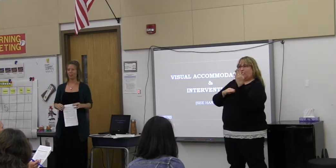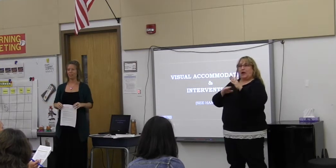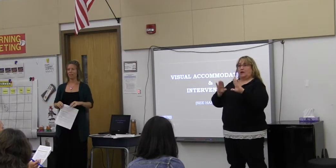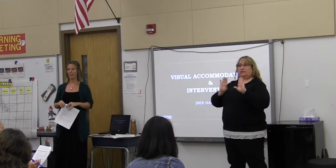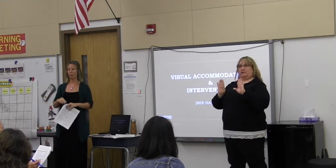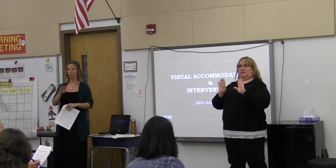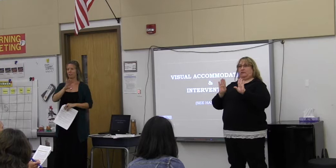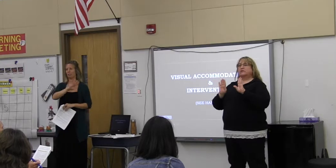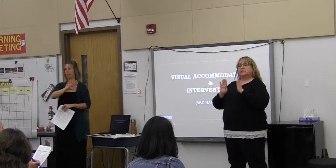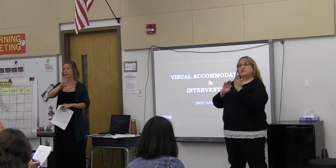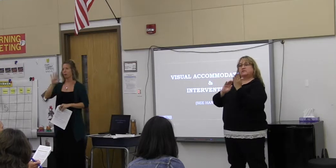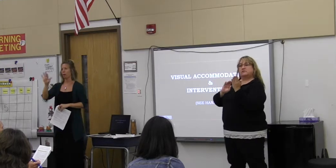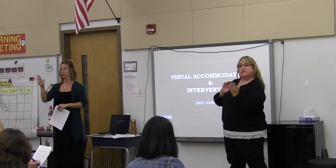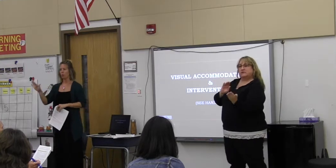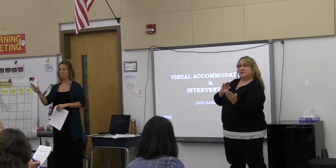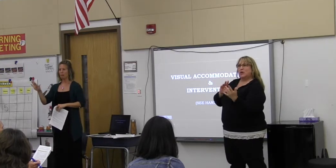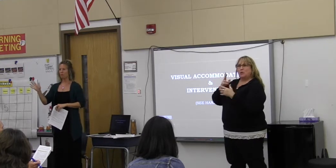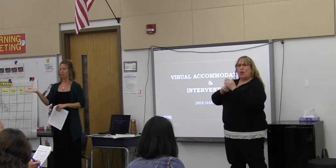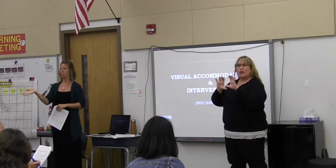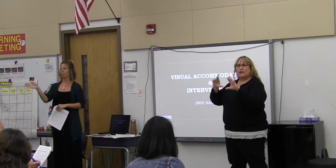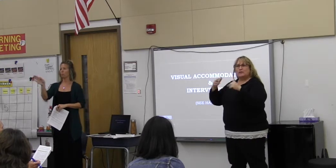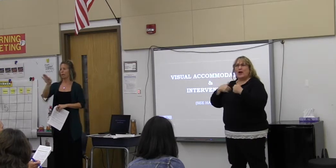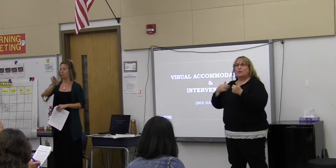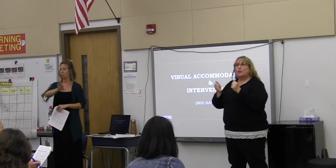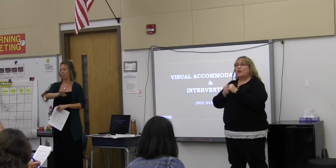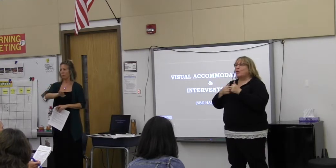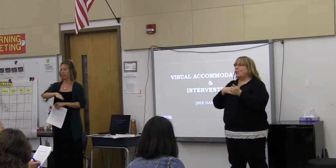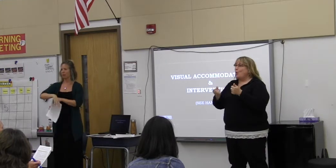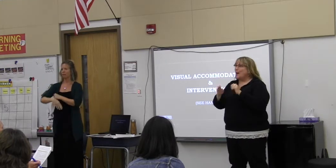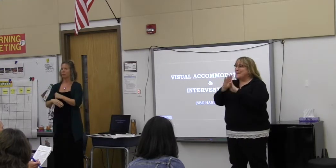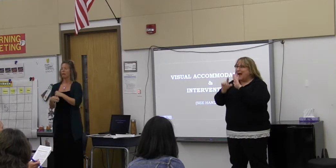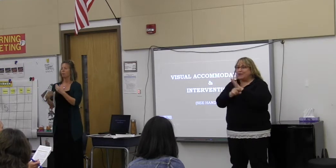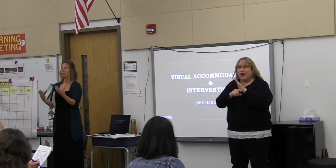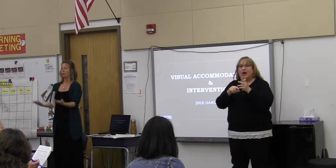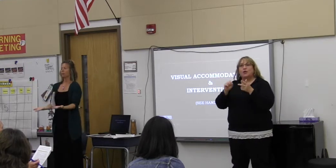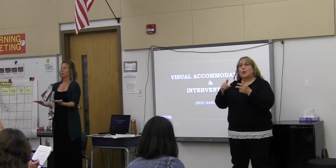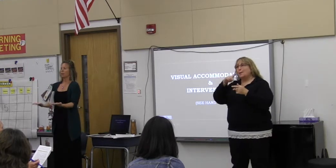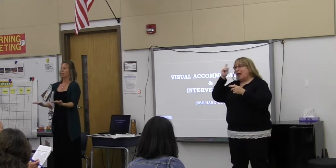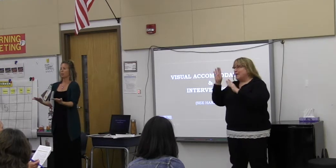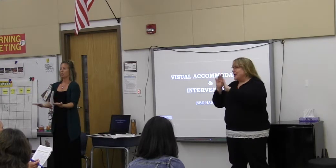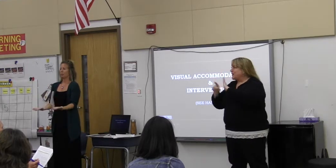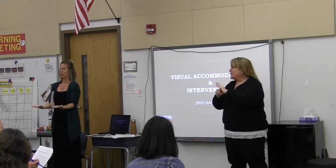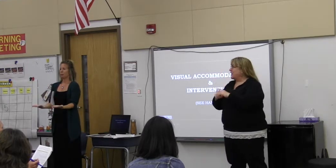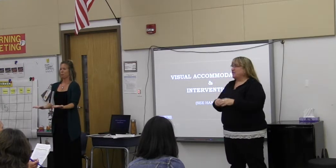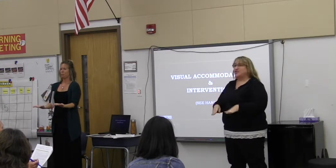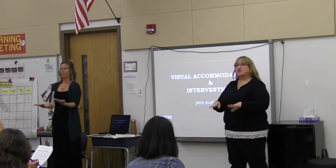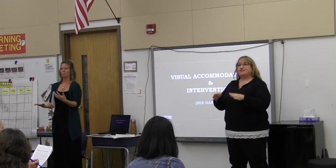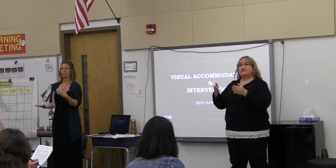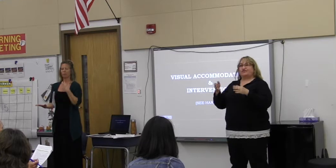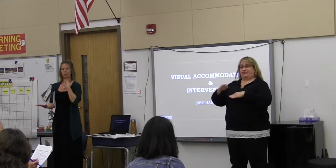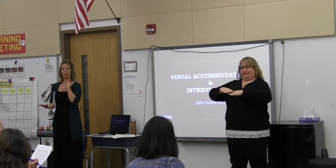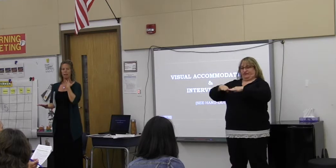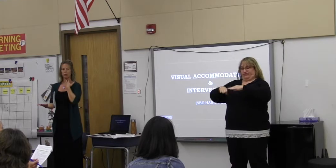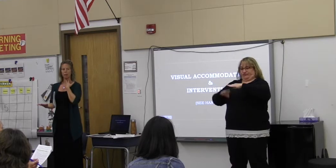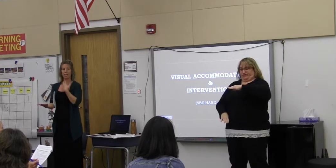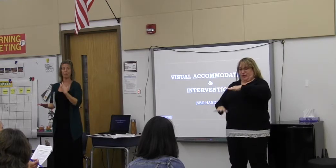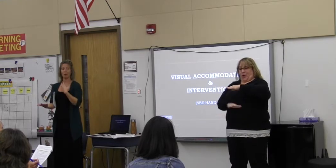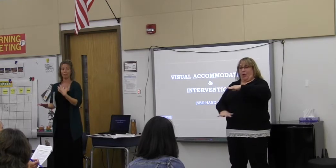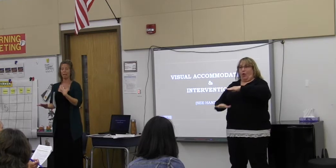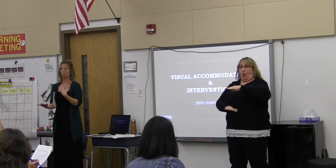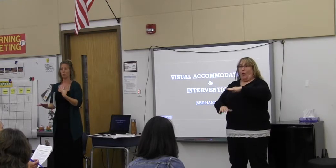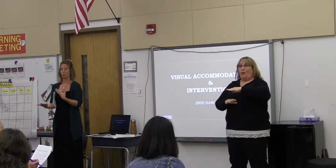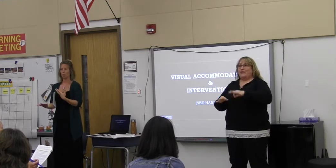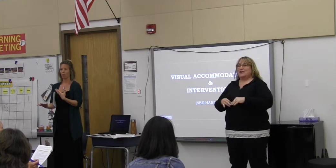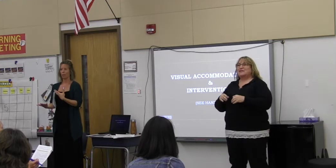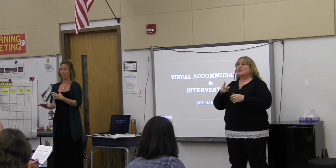classrooms have been great. They have ones that have a white background, ones that have a black background. But if things are here in your lower field, especially for our guys who might have